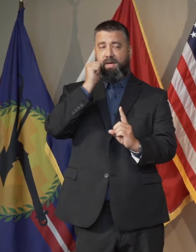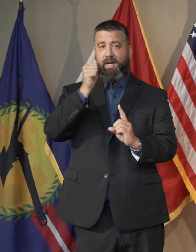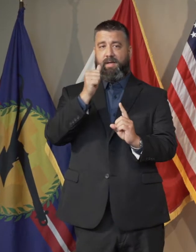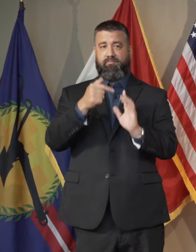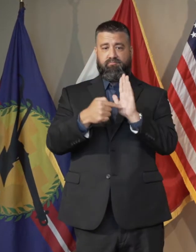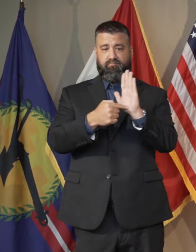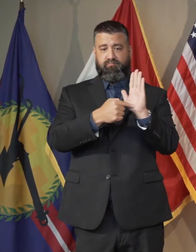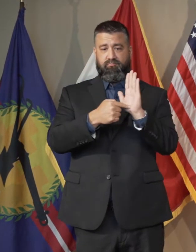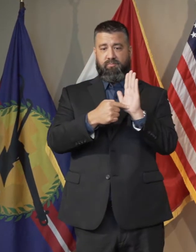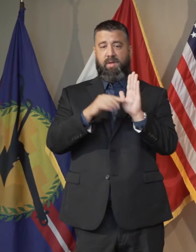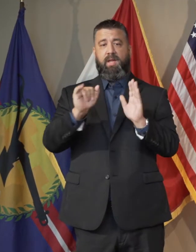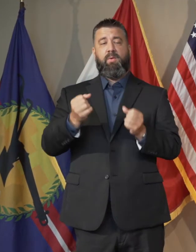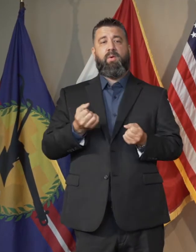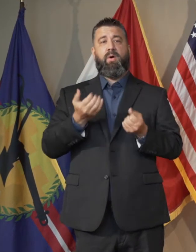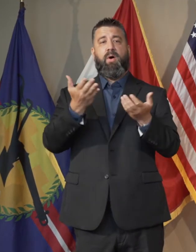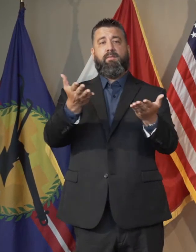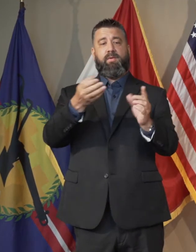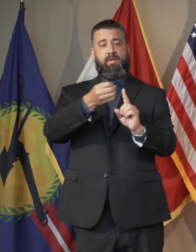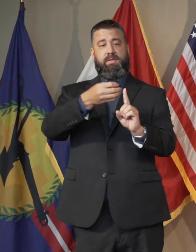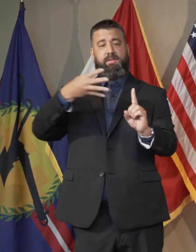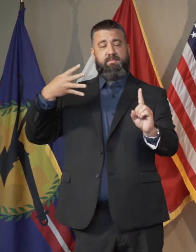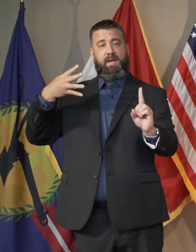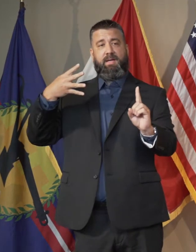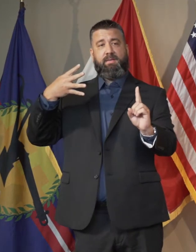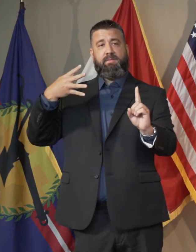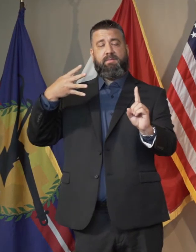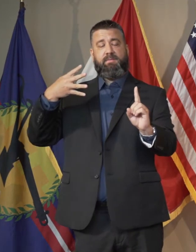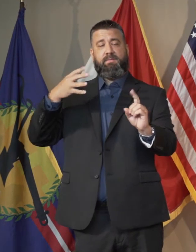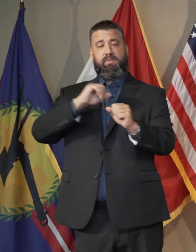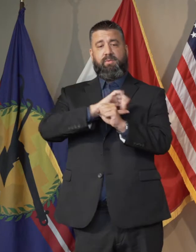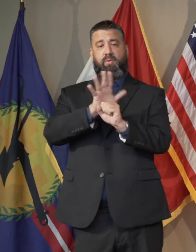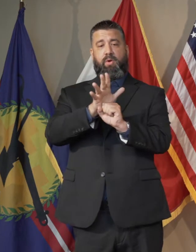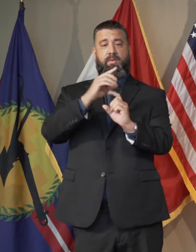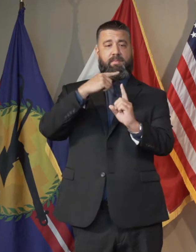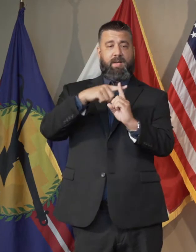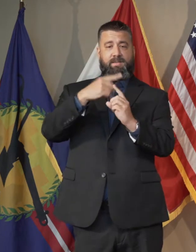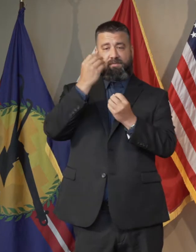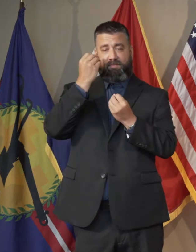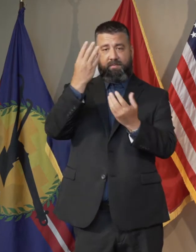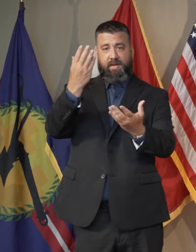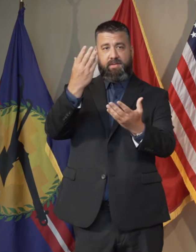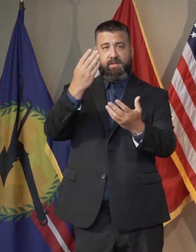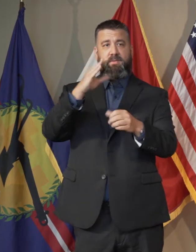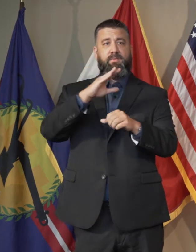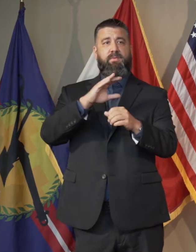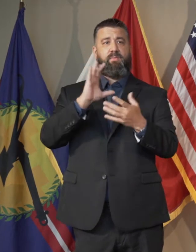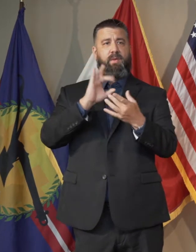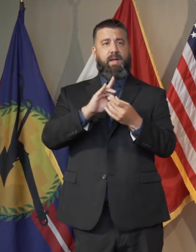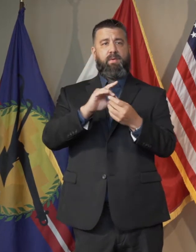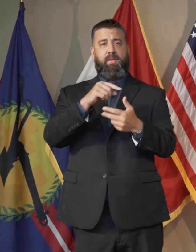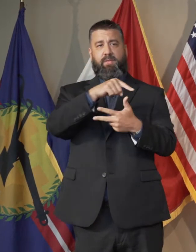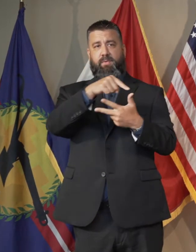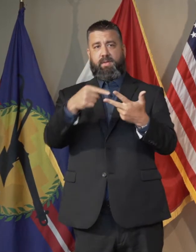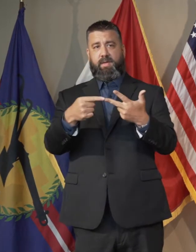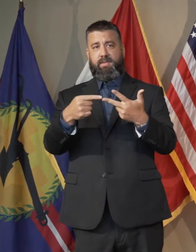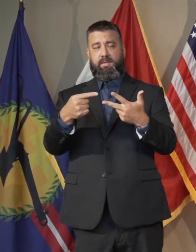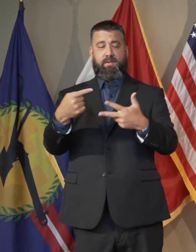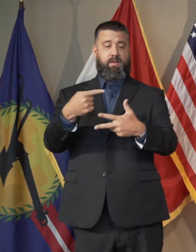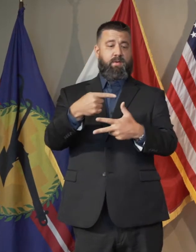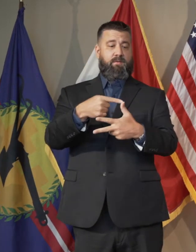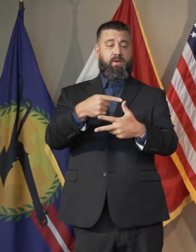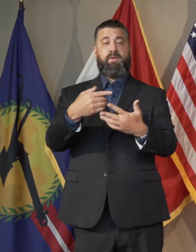And this will offer expanded case information based on three things. First, new